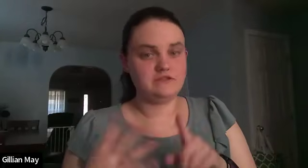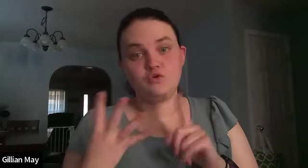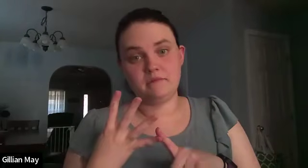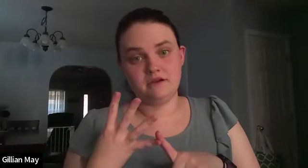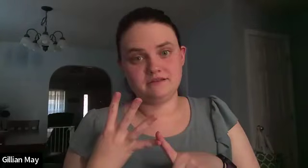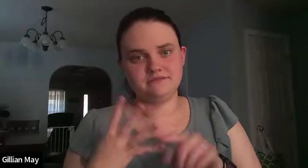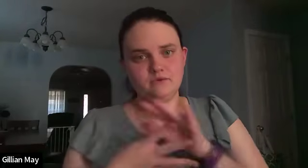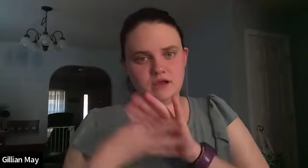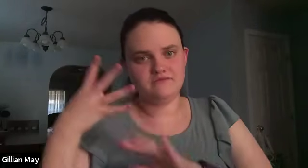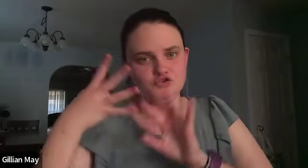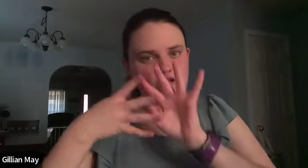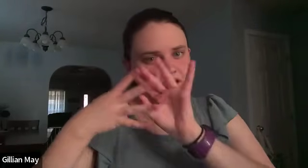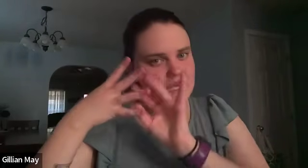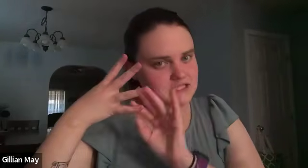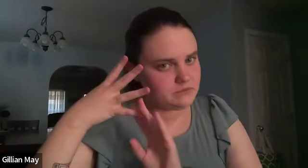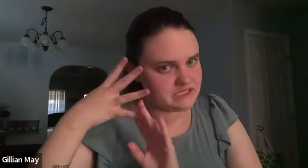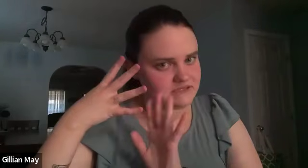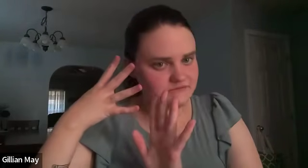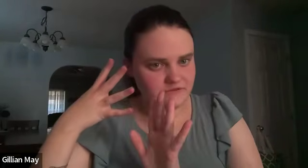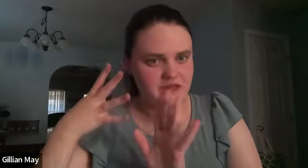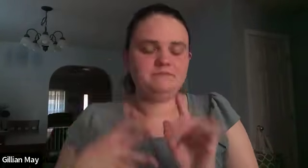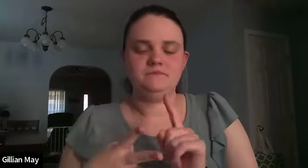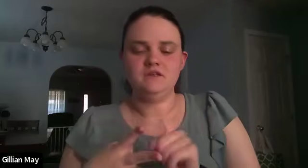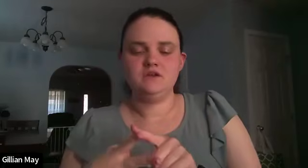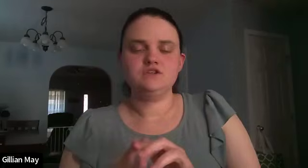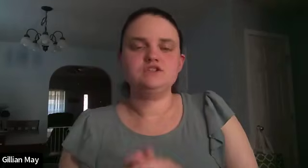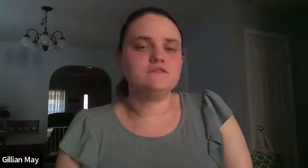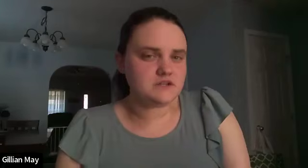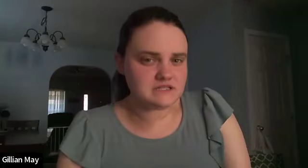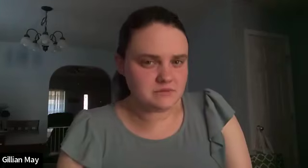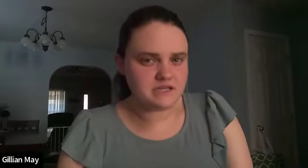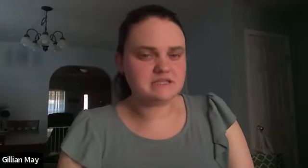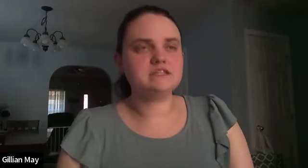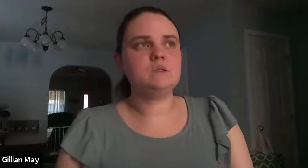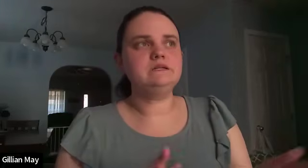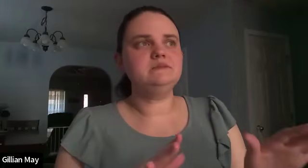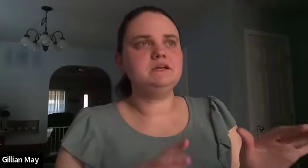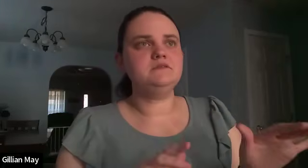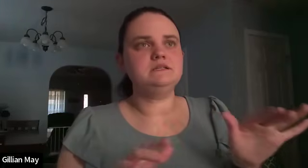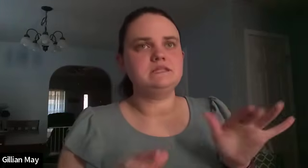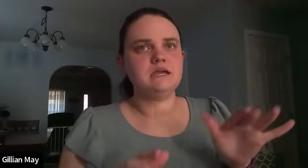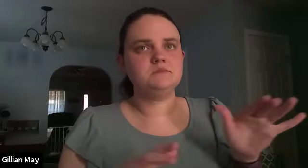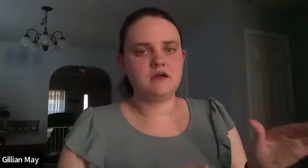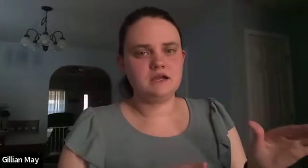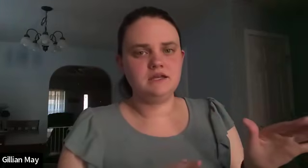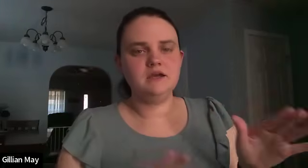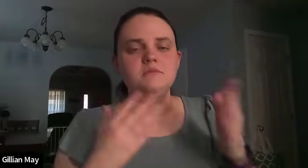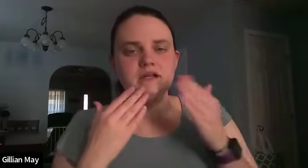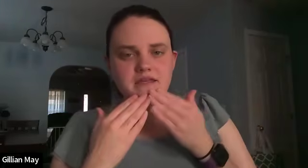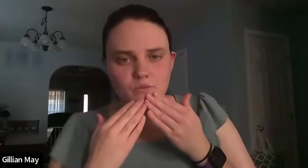and then grandparents. Okay. Those are our last little bits for that. So for your siblings, it's going to be the same sign, but again,